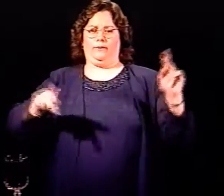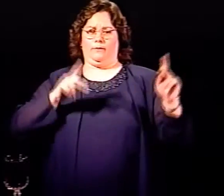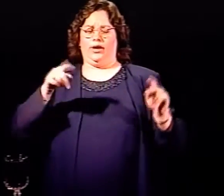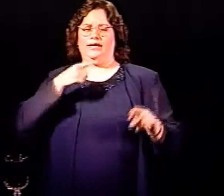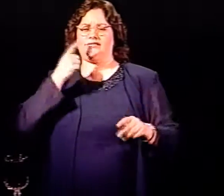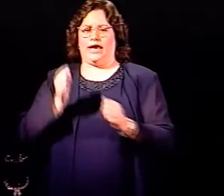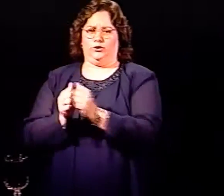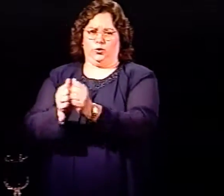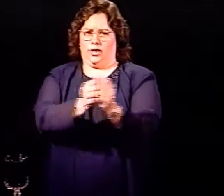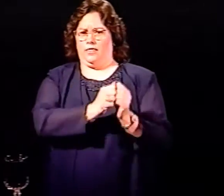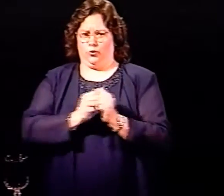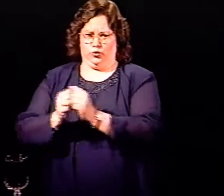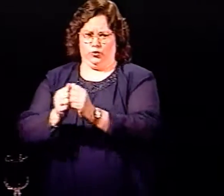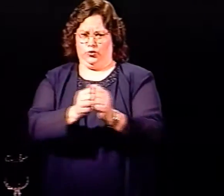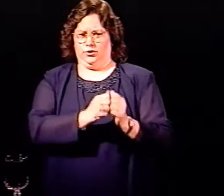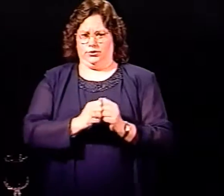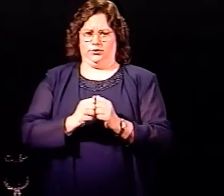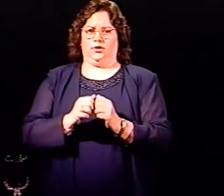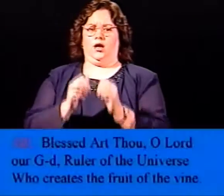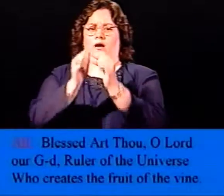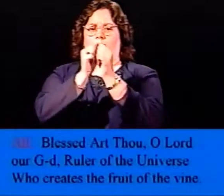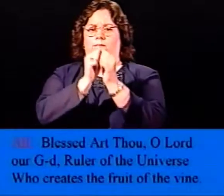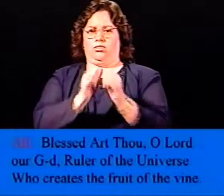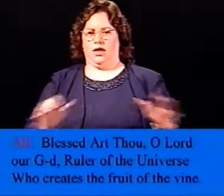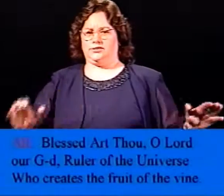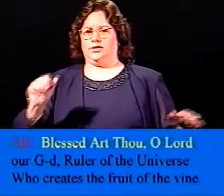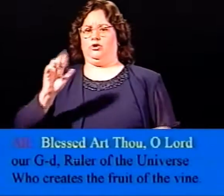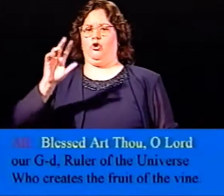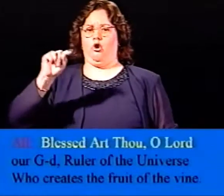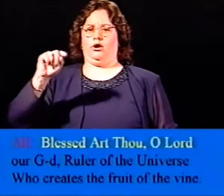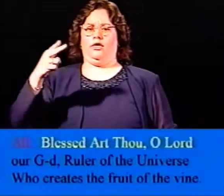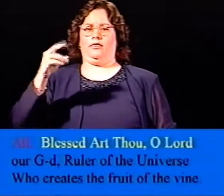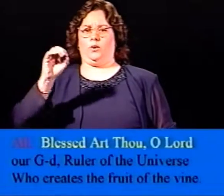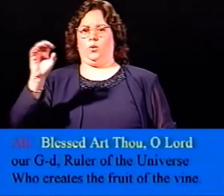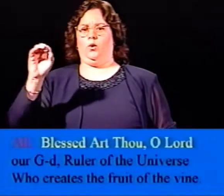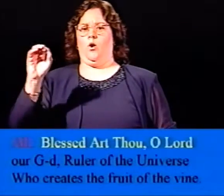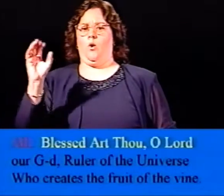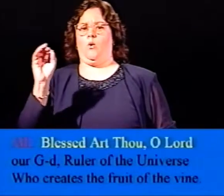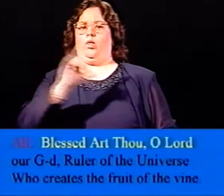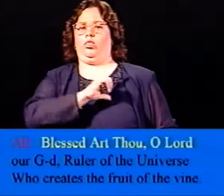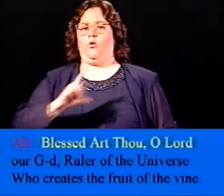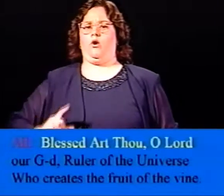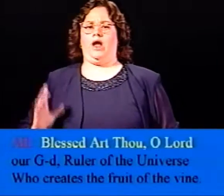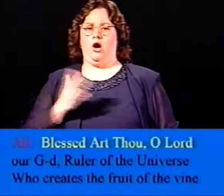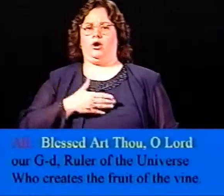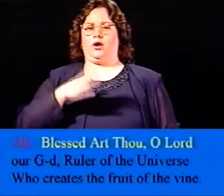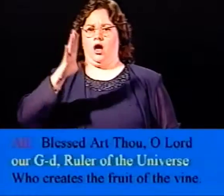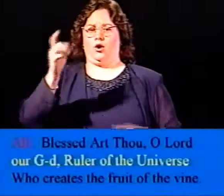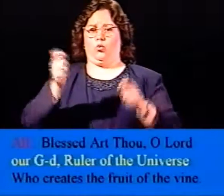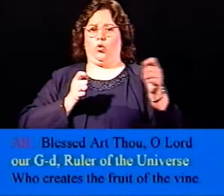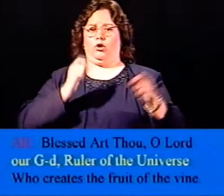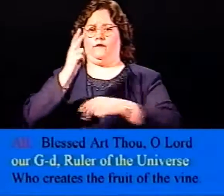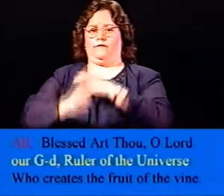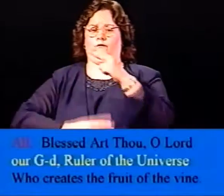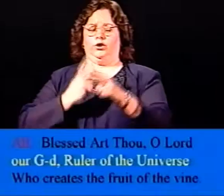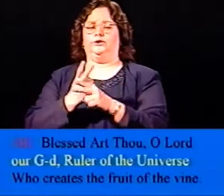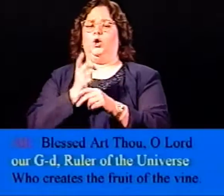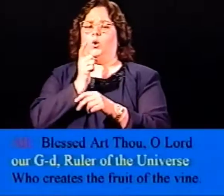to celebrate that we are now free people, and say together, Blessed art thou, O Lord our God, ruler of the